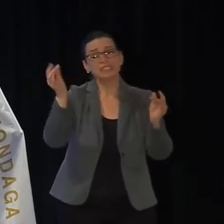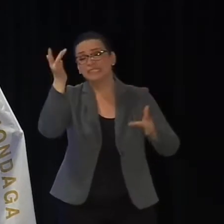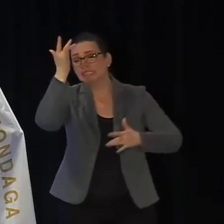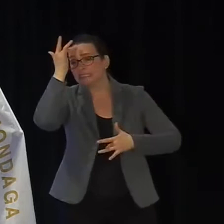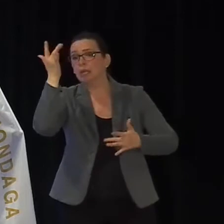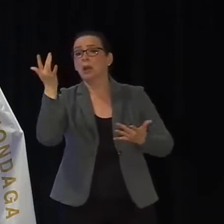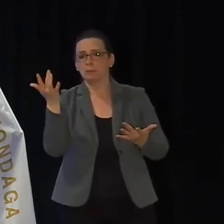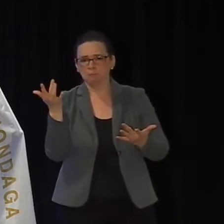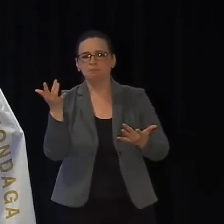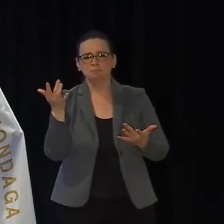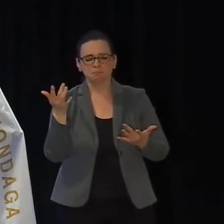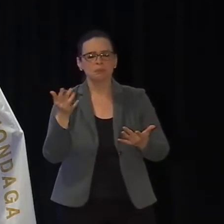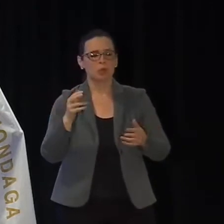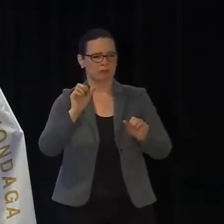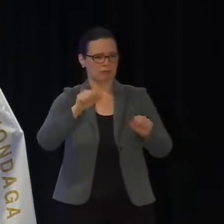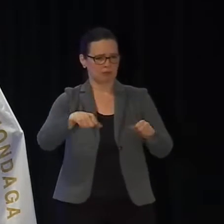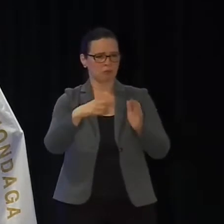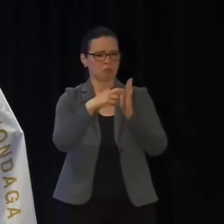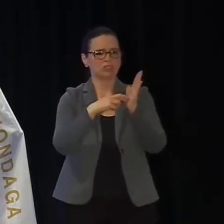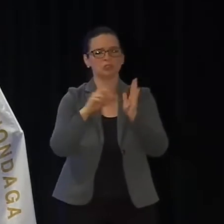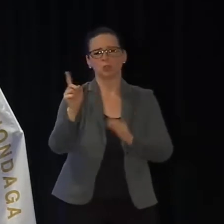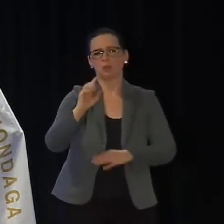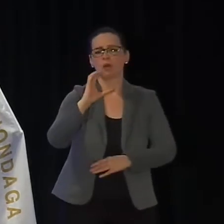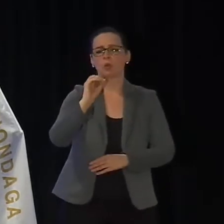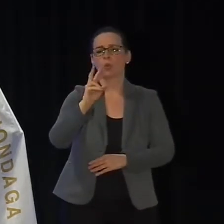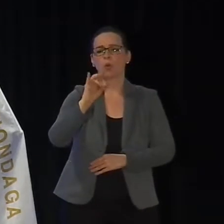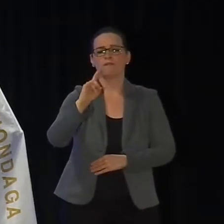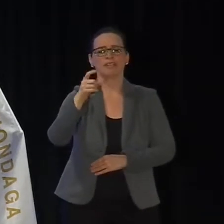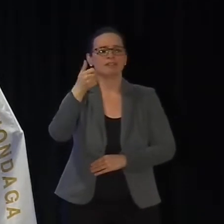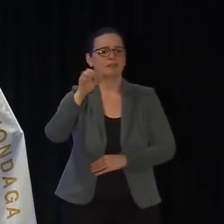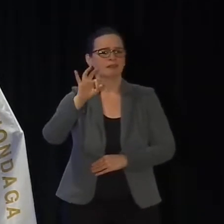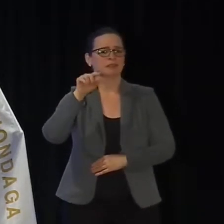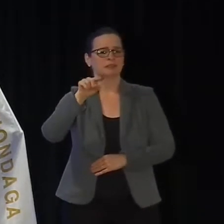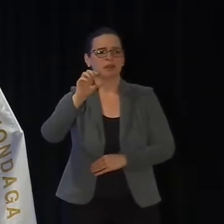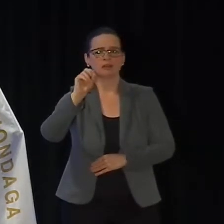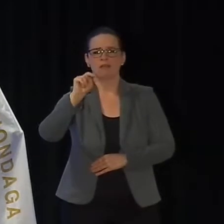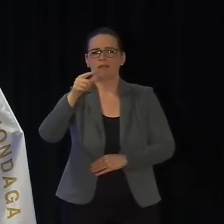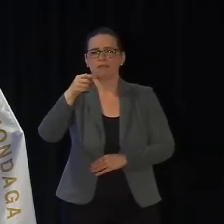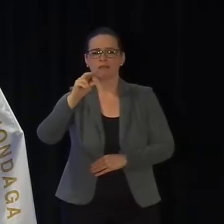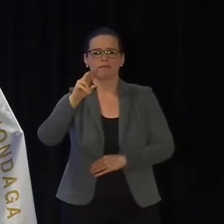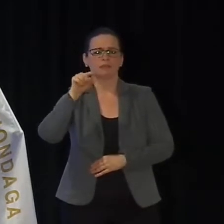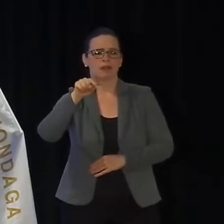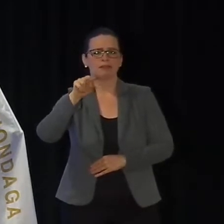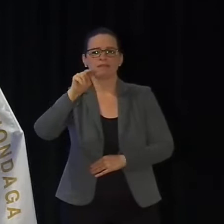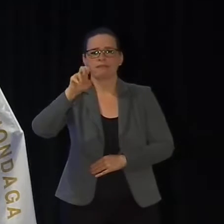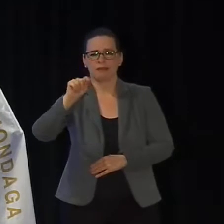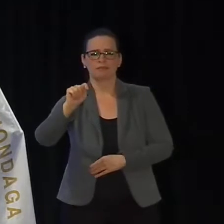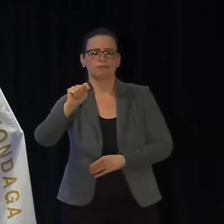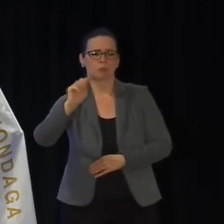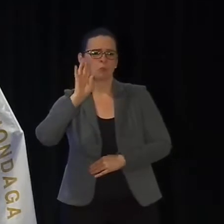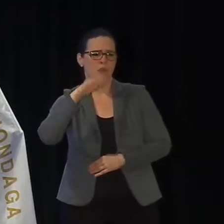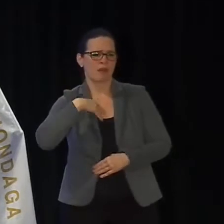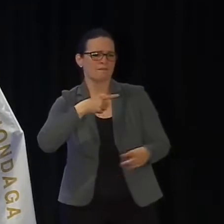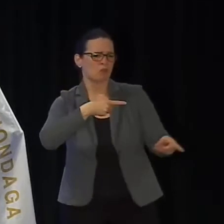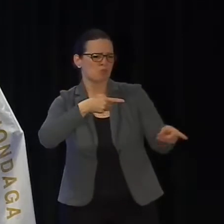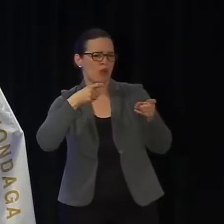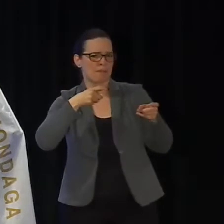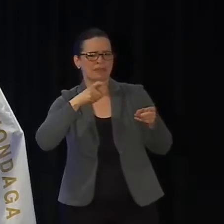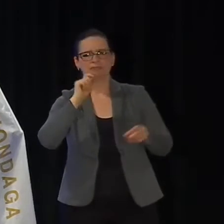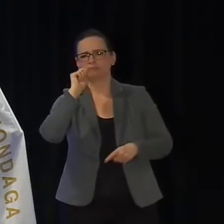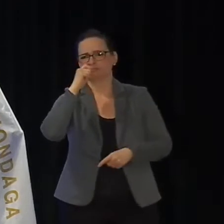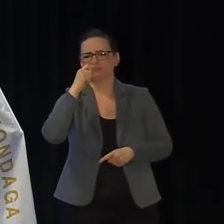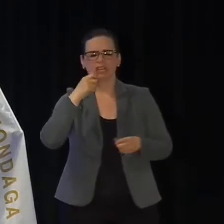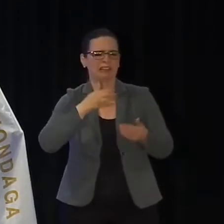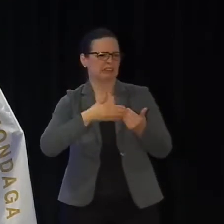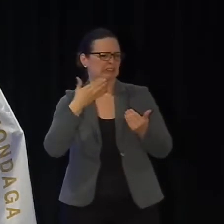covid19.ongov.net and look at appointments. We have on-center appointments here, and then we have appointments where we're in the community